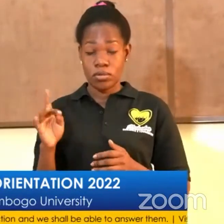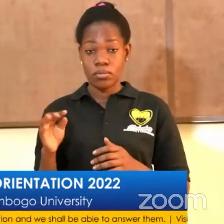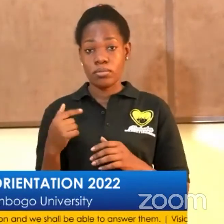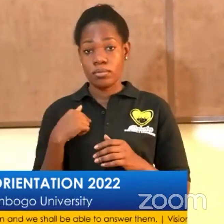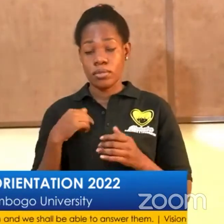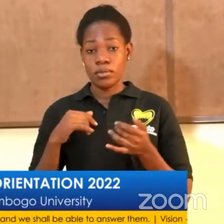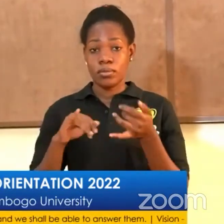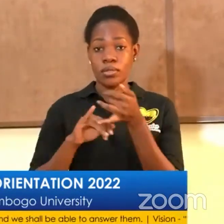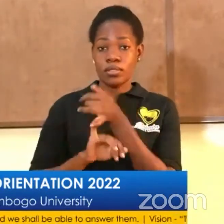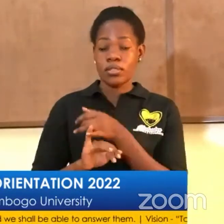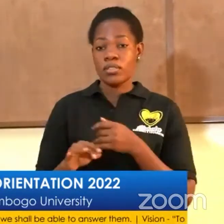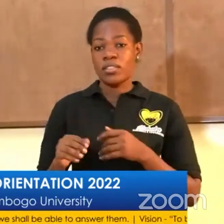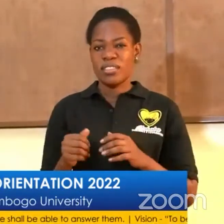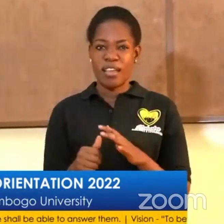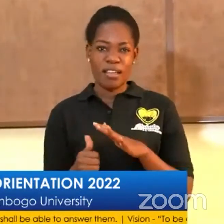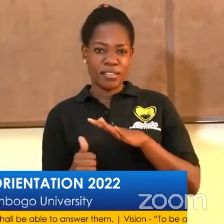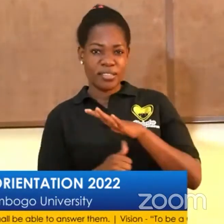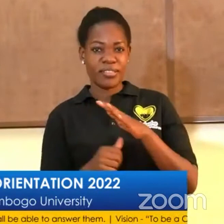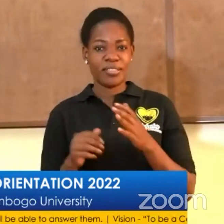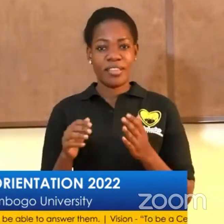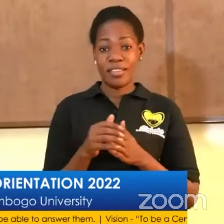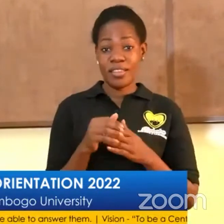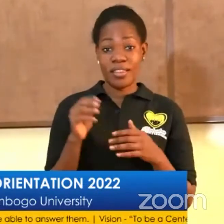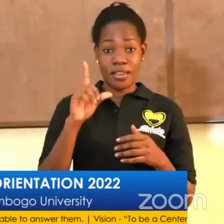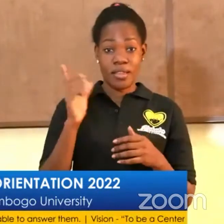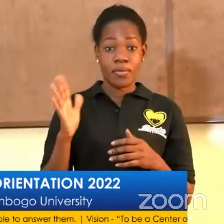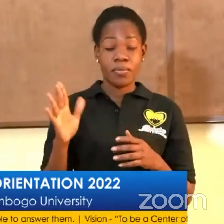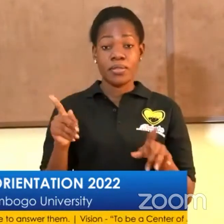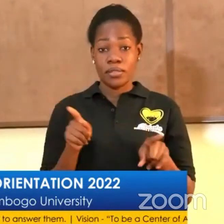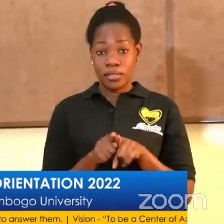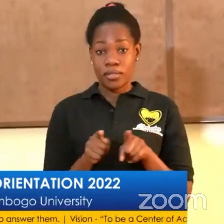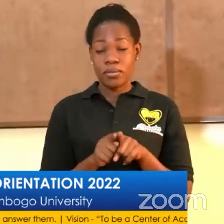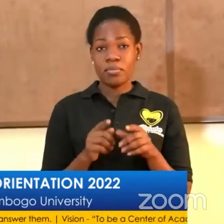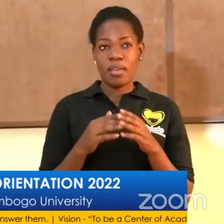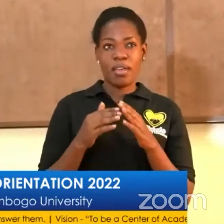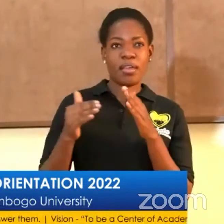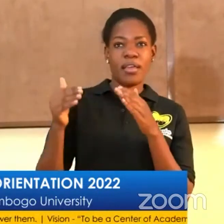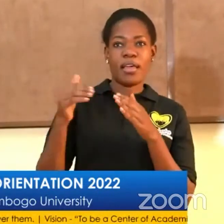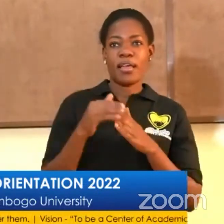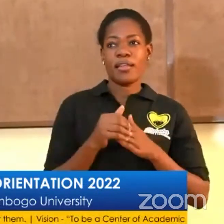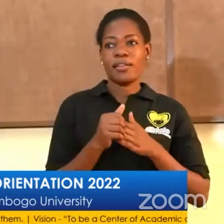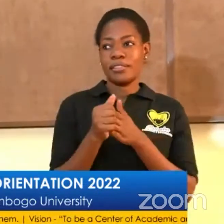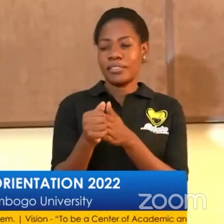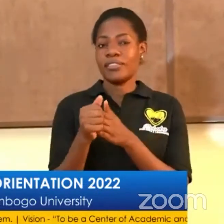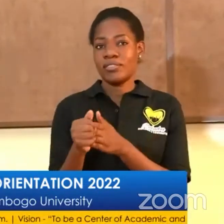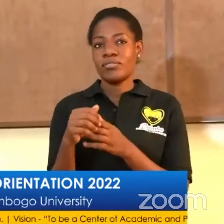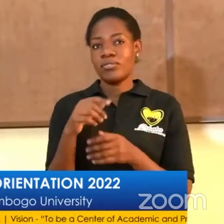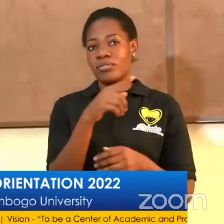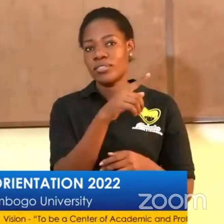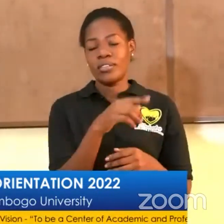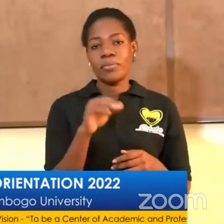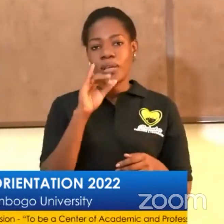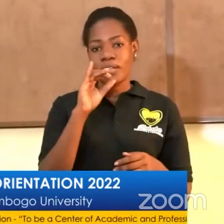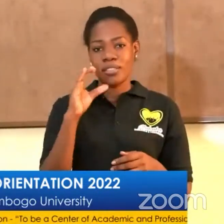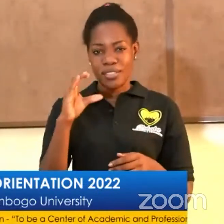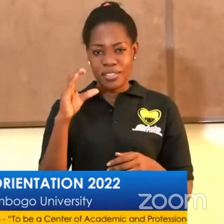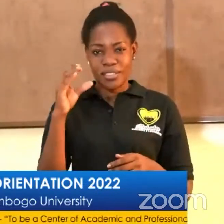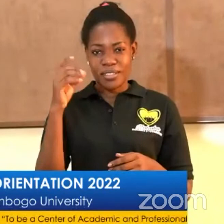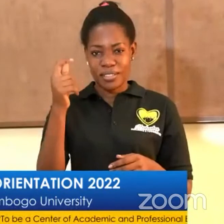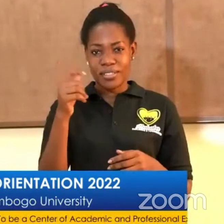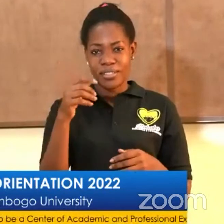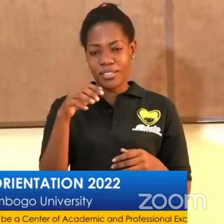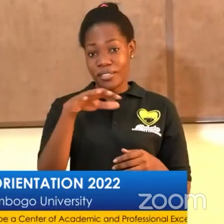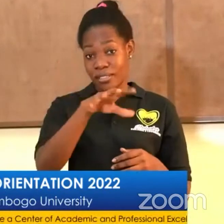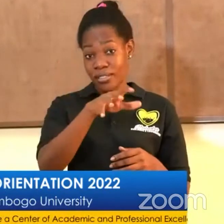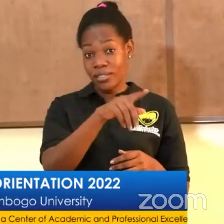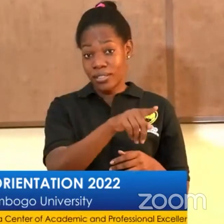Librarian, and also I head the Library ICT section at the Central Library there. You'll find me